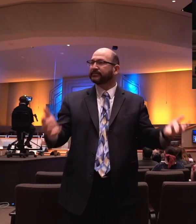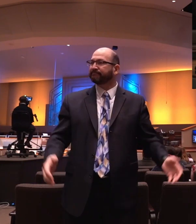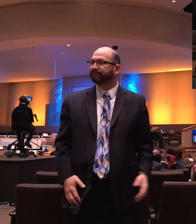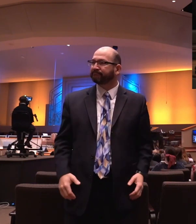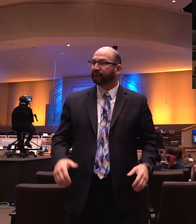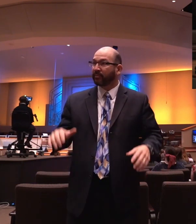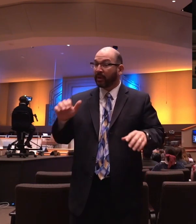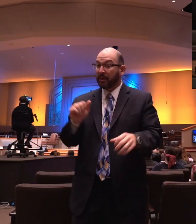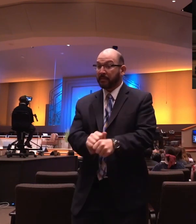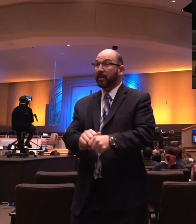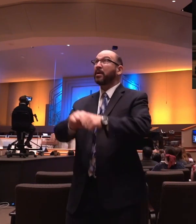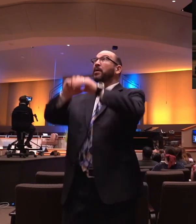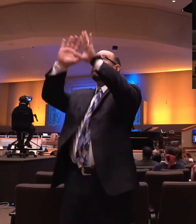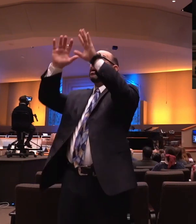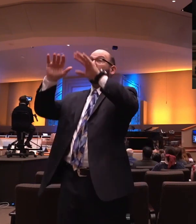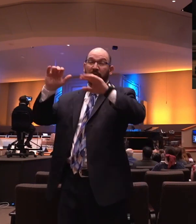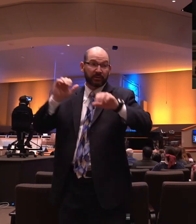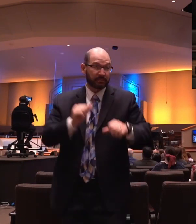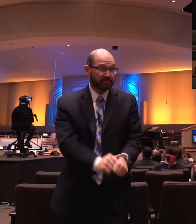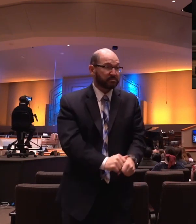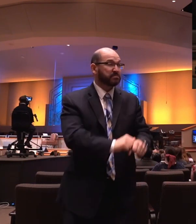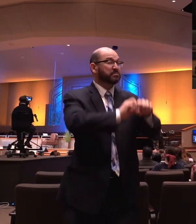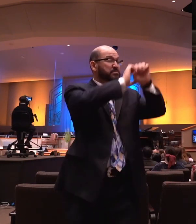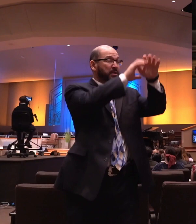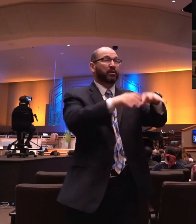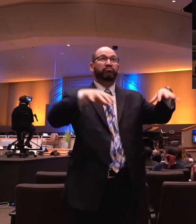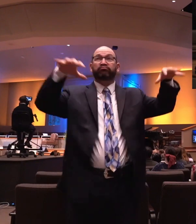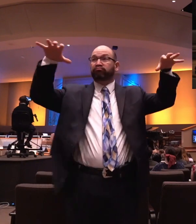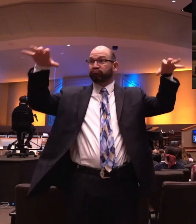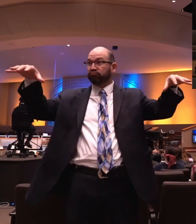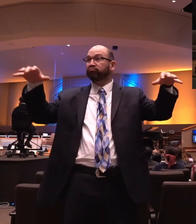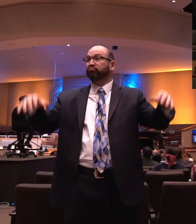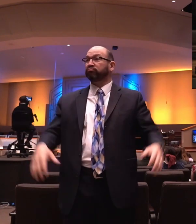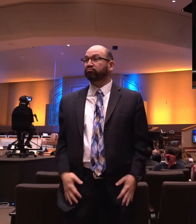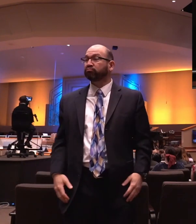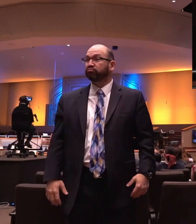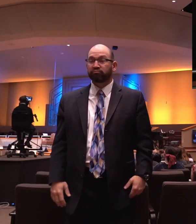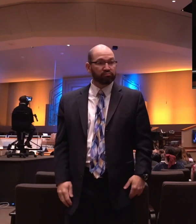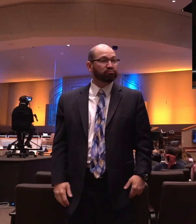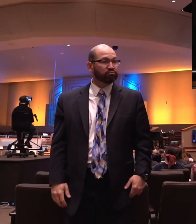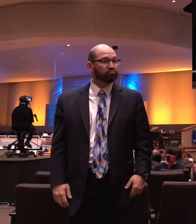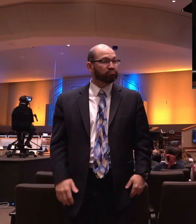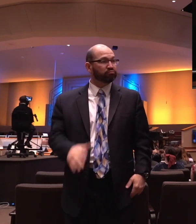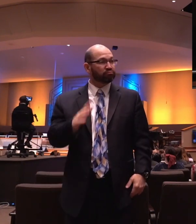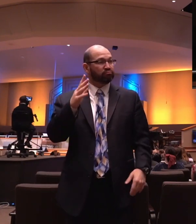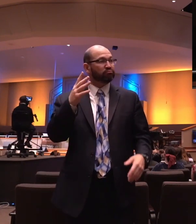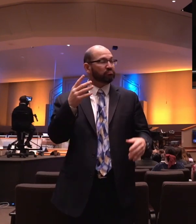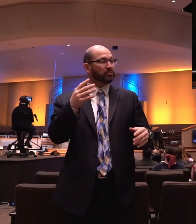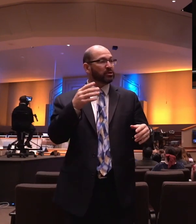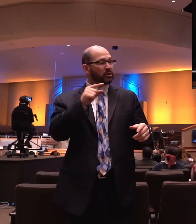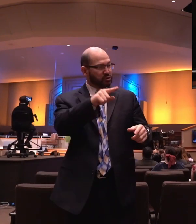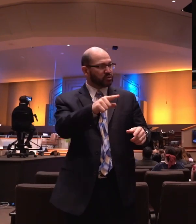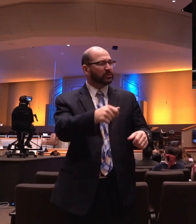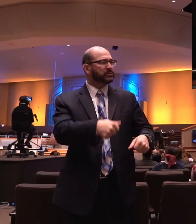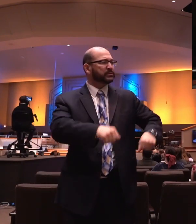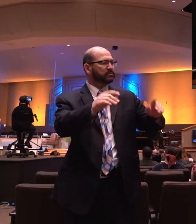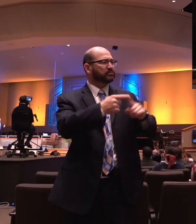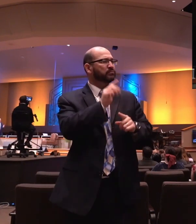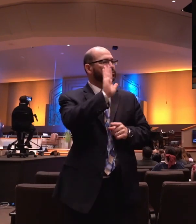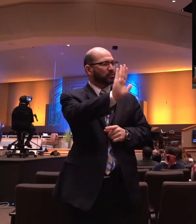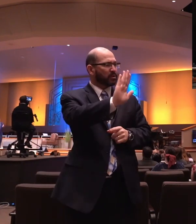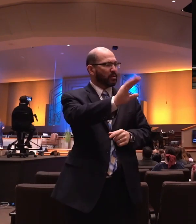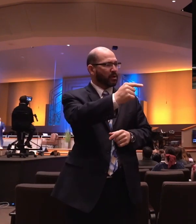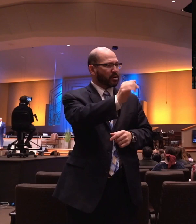Mount Carmel. You get your prophets of Baal. And we'll give them a sacrifice. And I'll